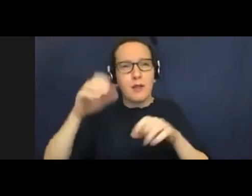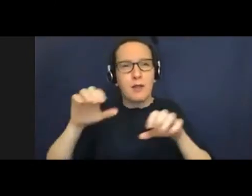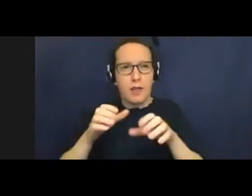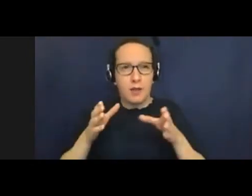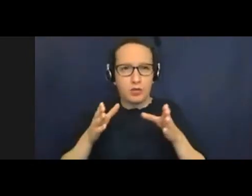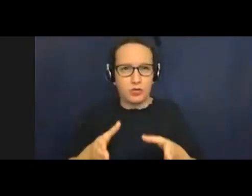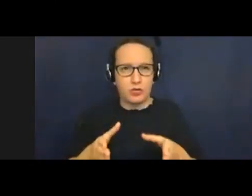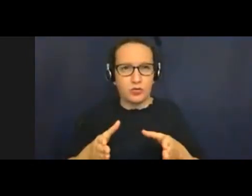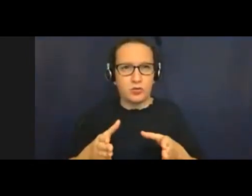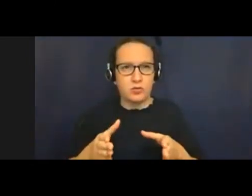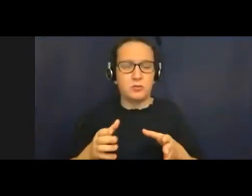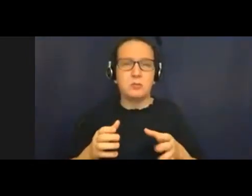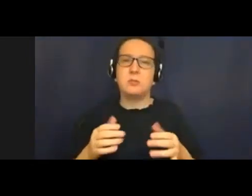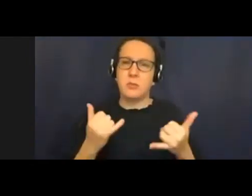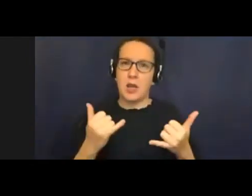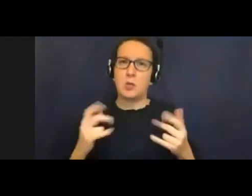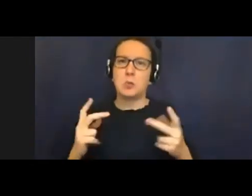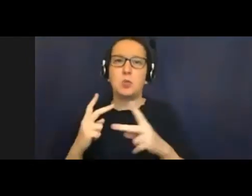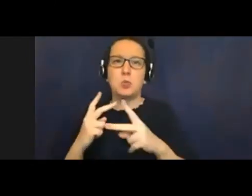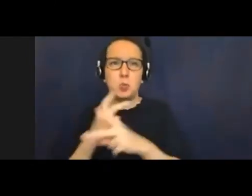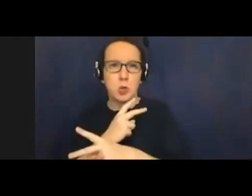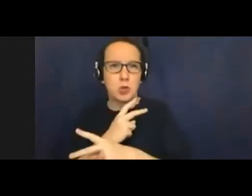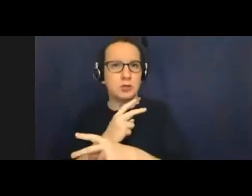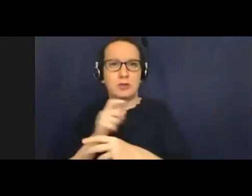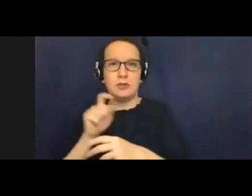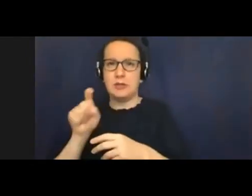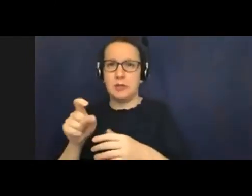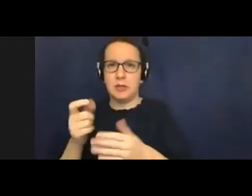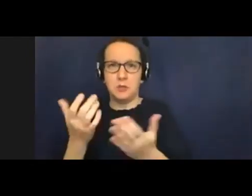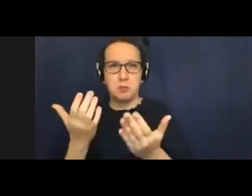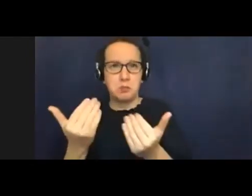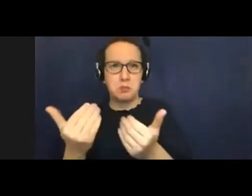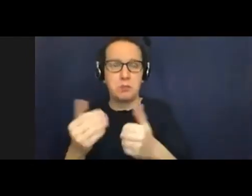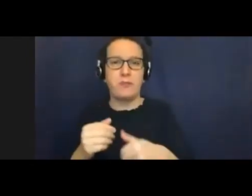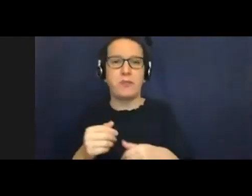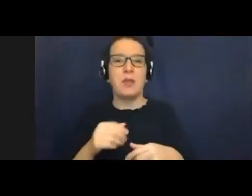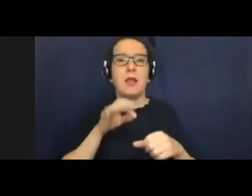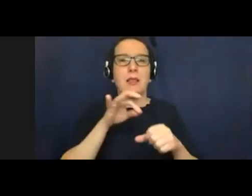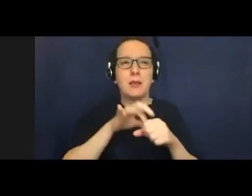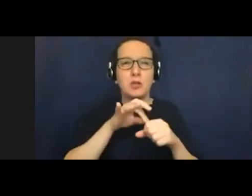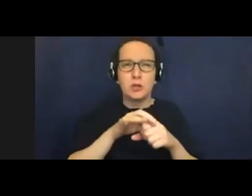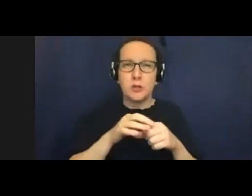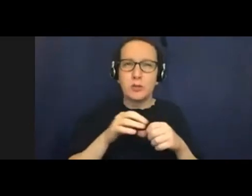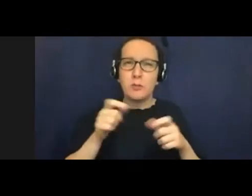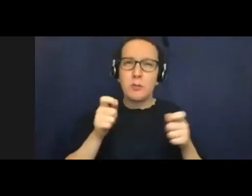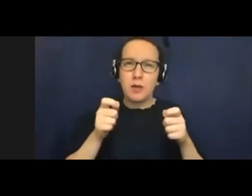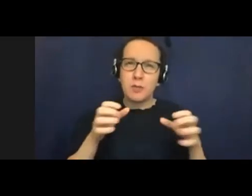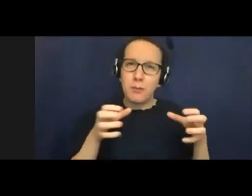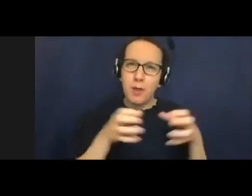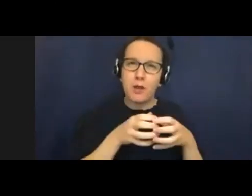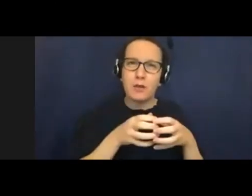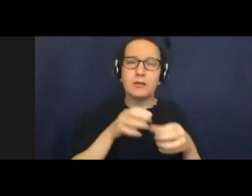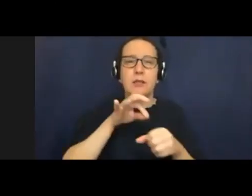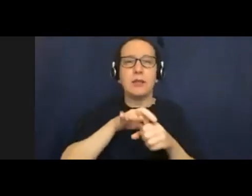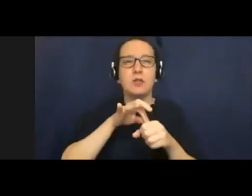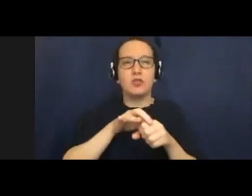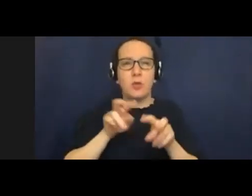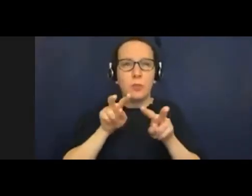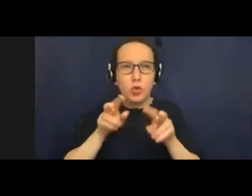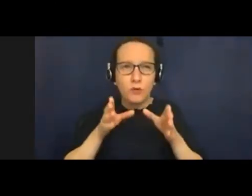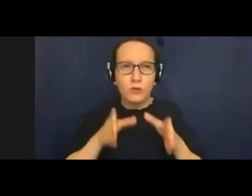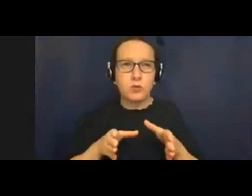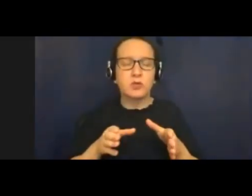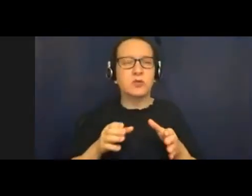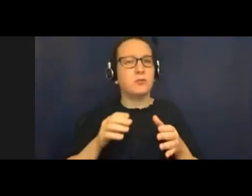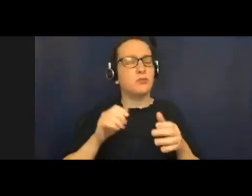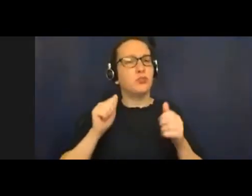So for election management bodies, political parties, election observers, all of the actors across the